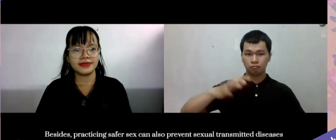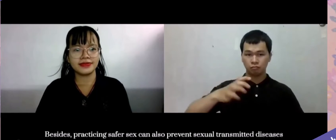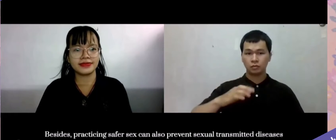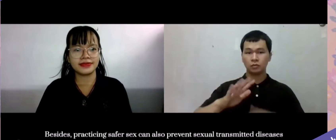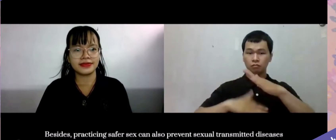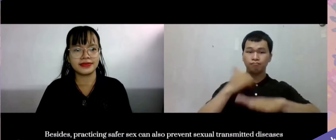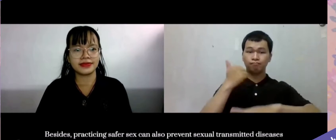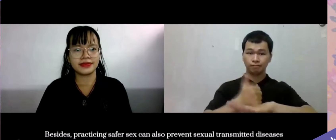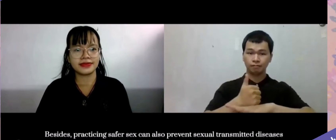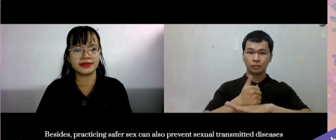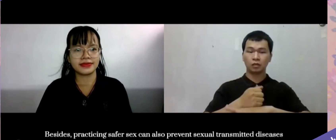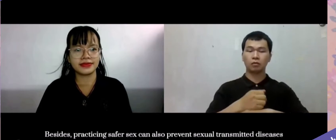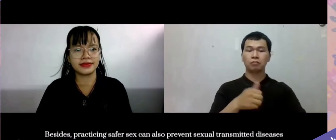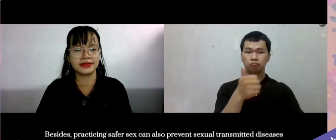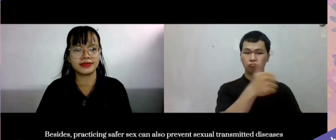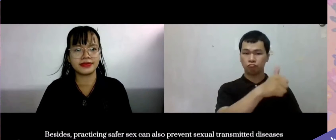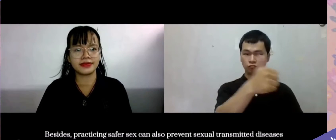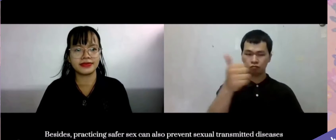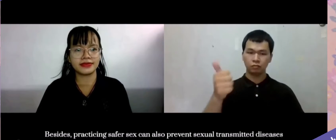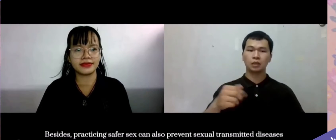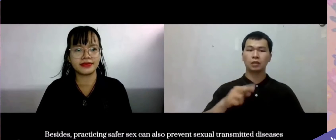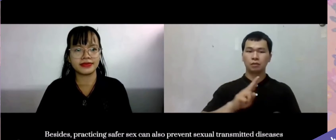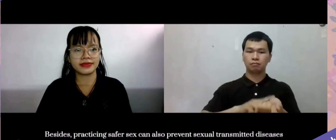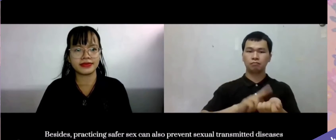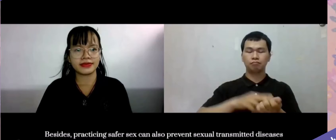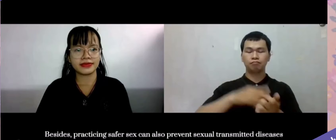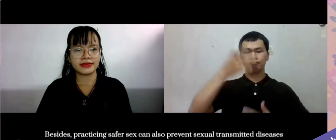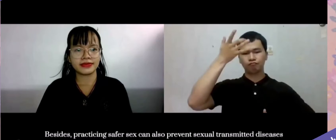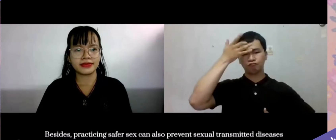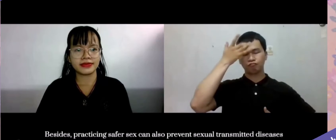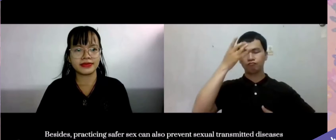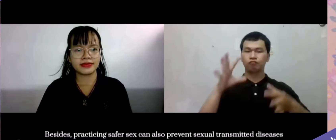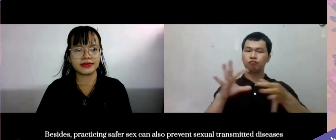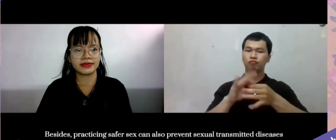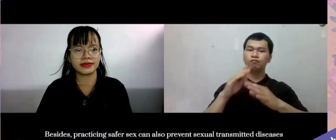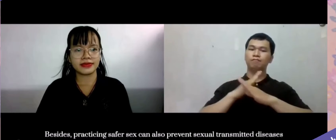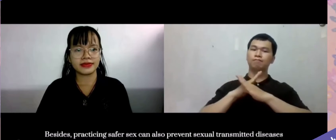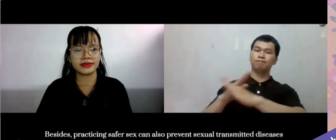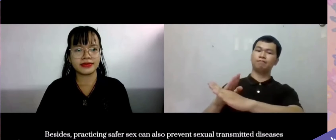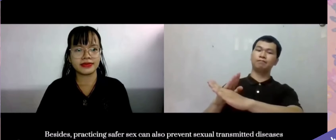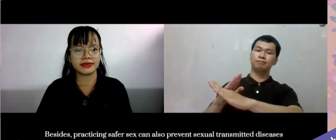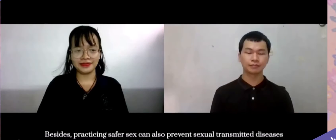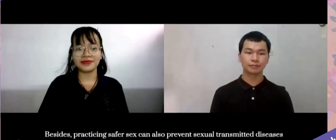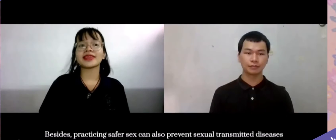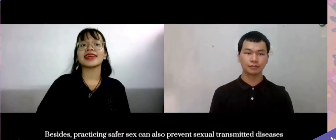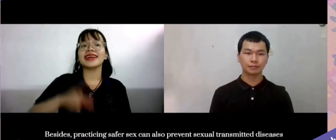besides practicing safer sex can also prevent sexually transmitted diseases